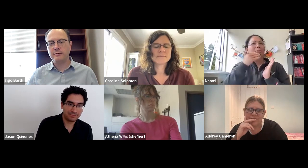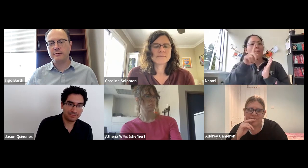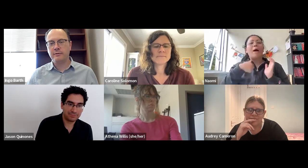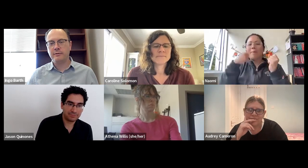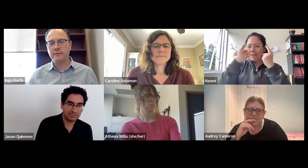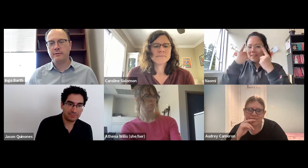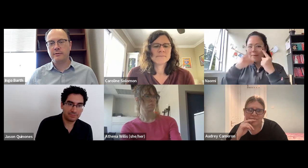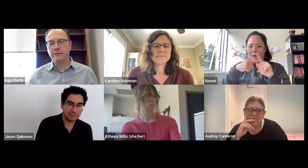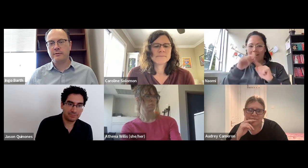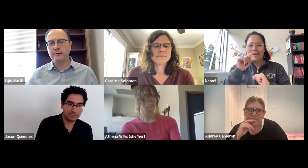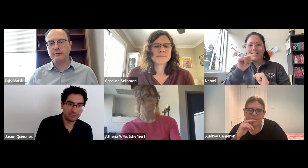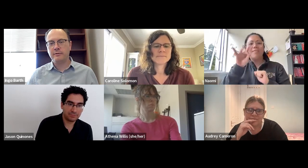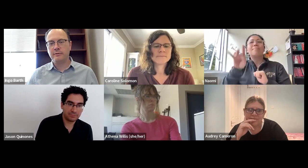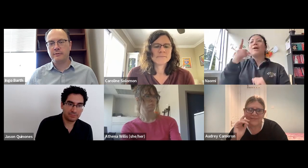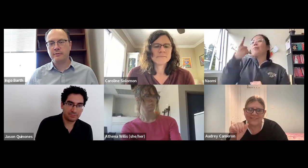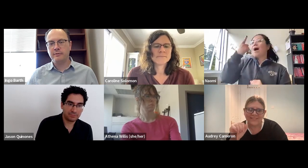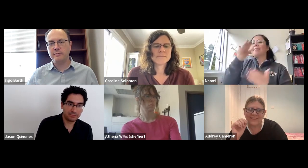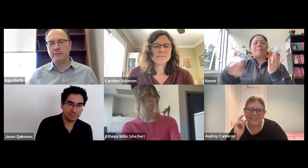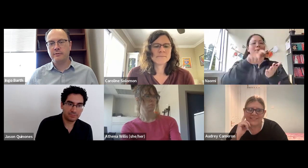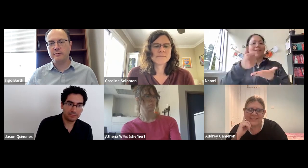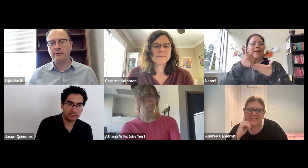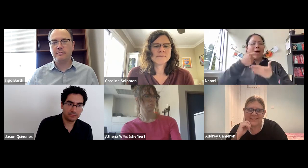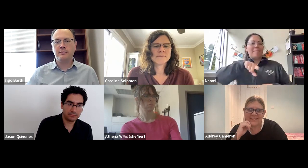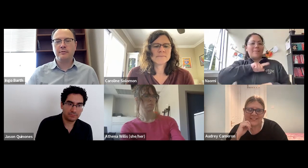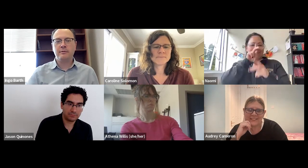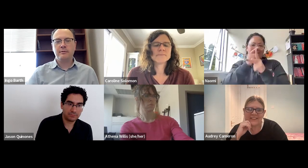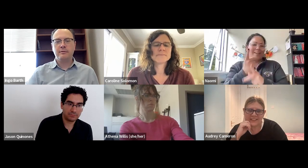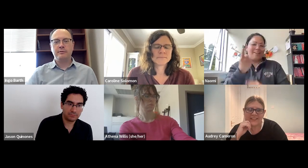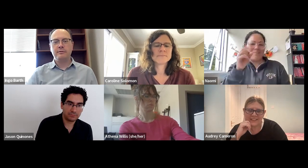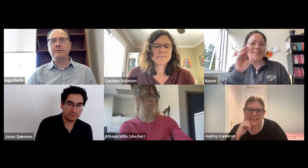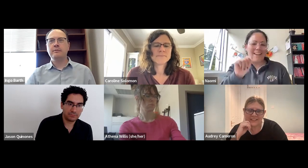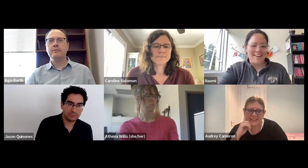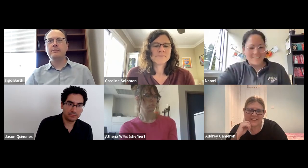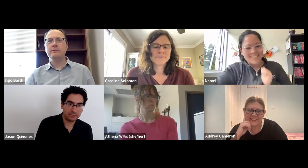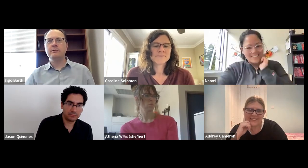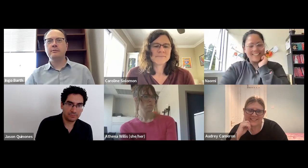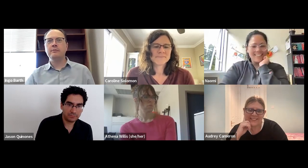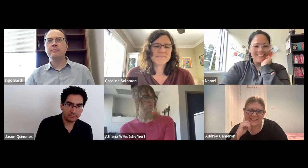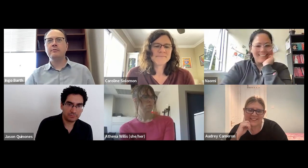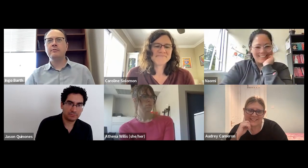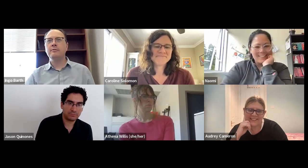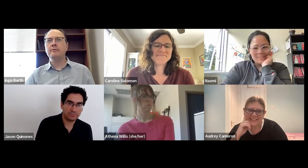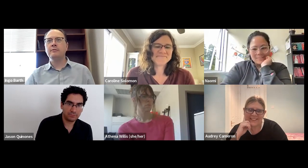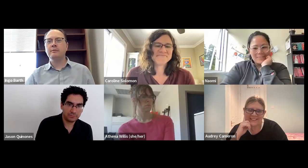was looking at and I thought, this is a good question. I should think about it. And I would love for this group to help me figure it out. So I'm glad you brought it